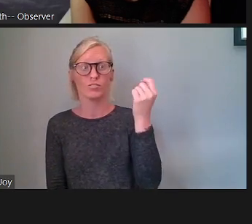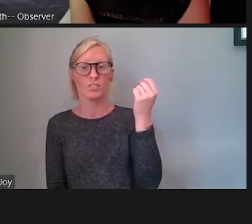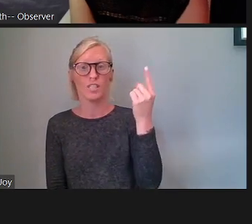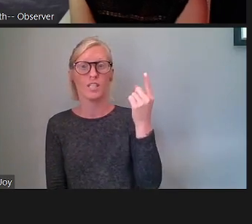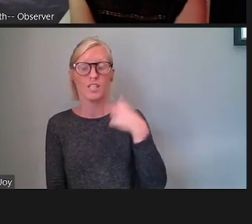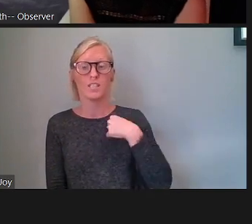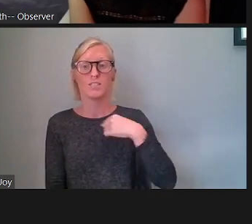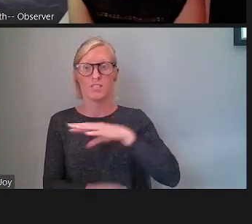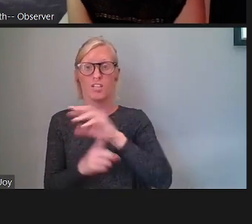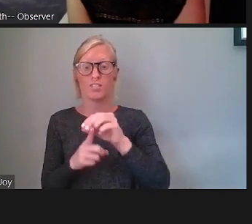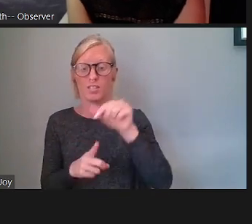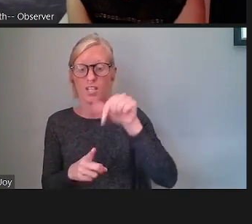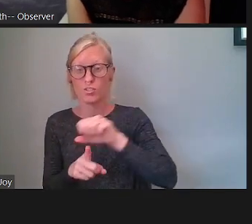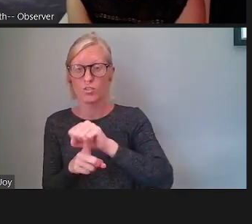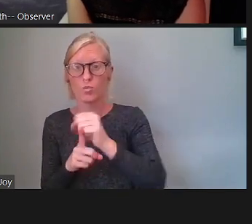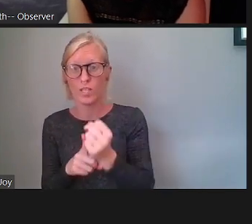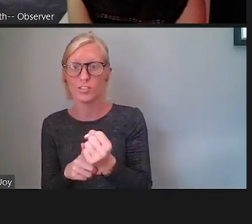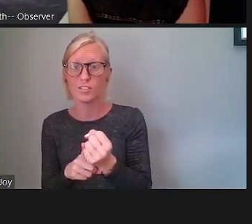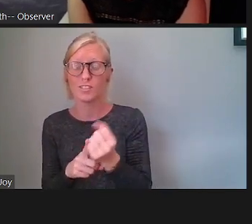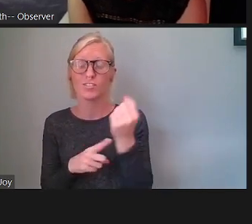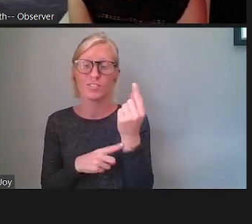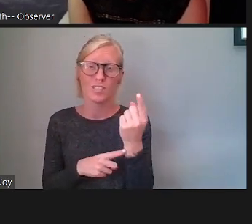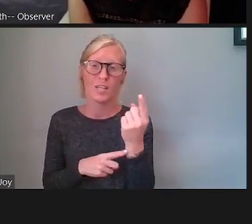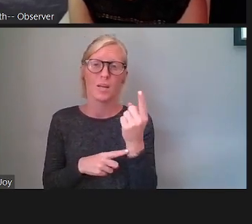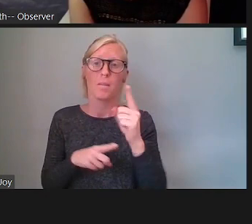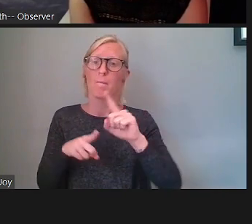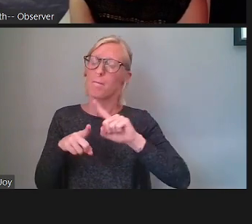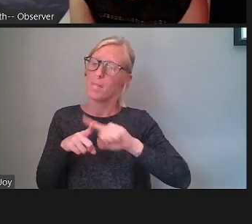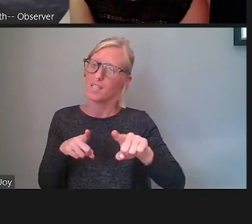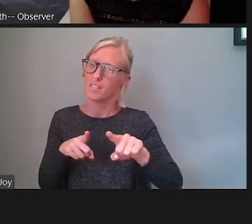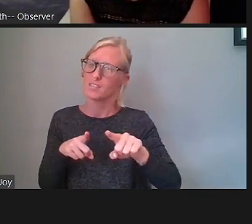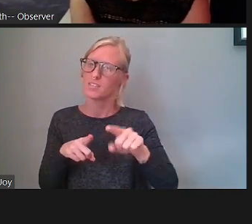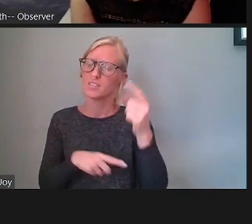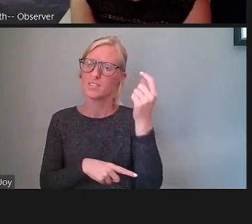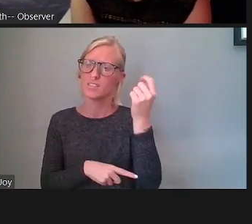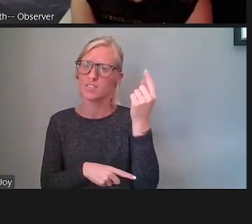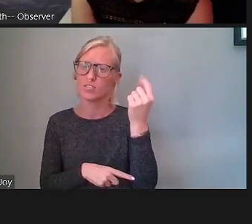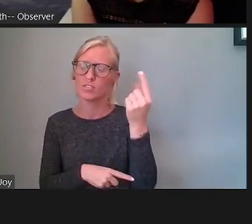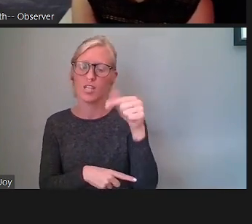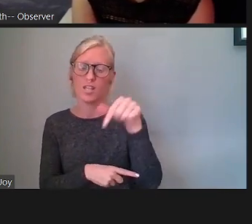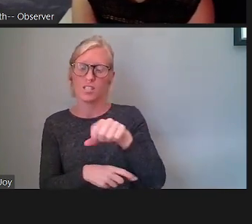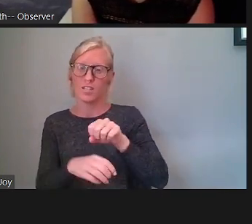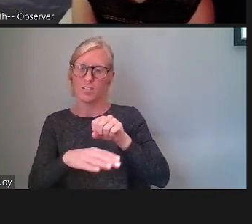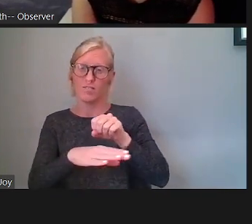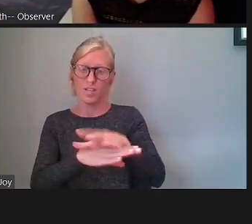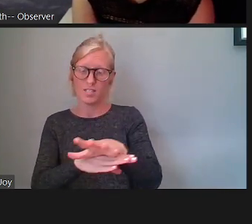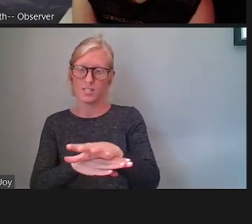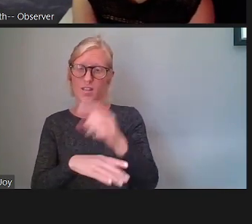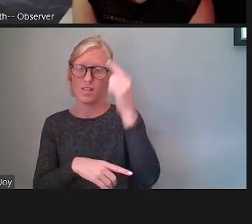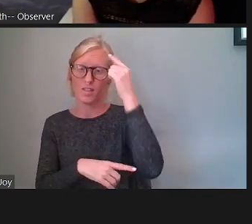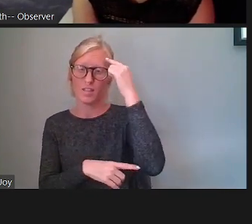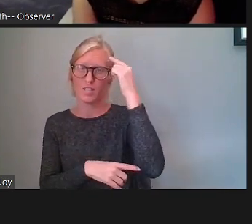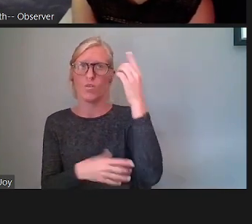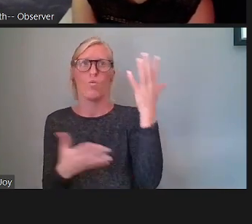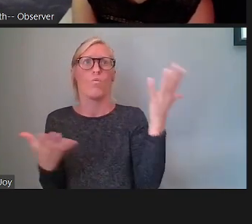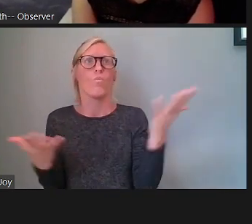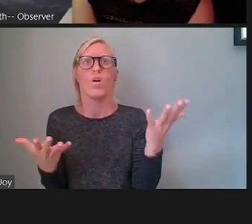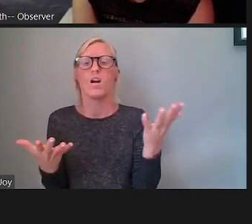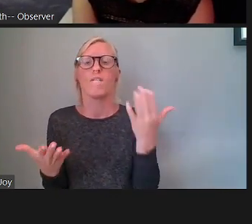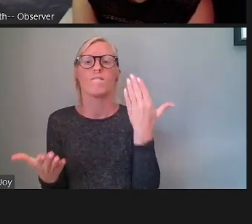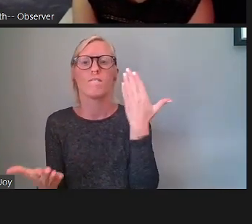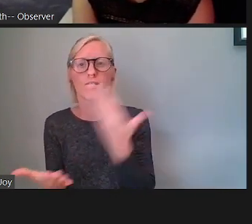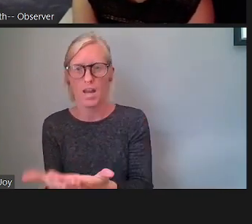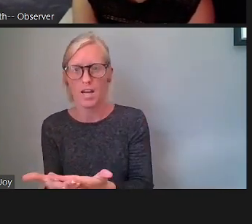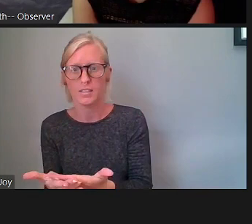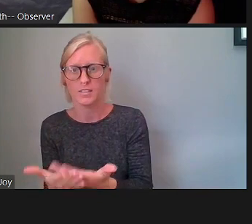of the situation. But the advice around this is to think about what are the facts